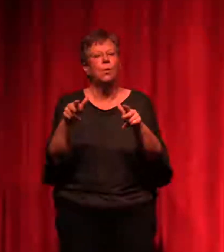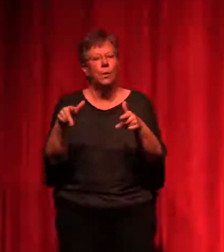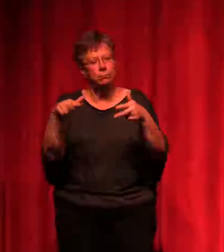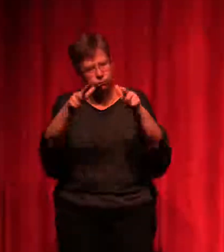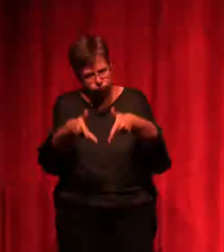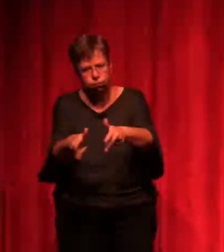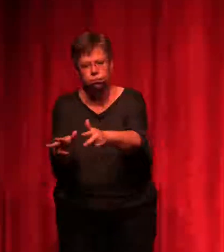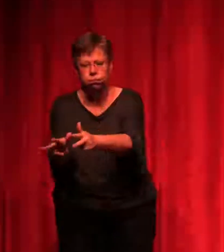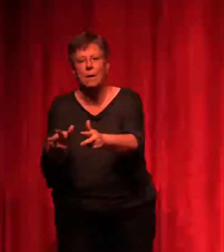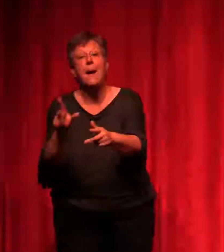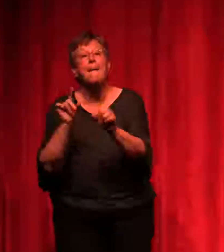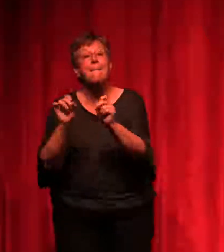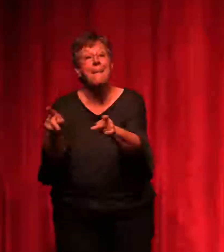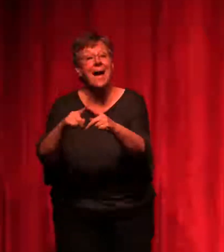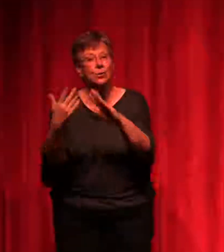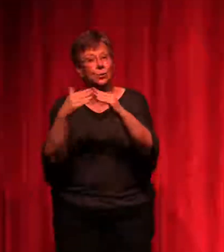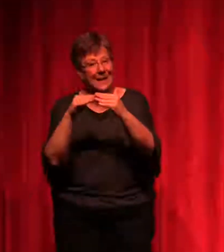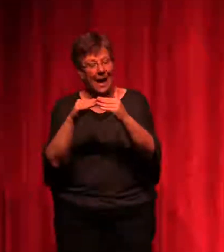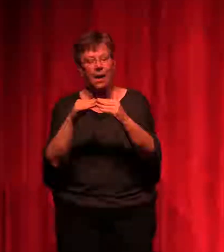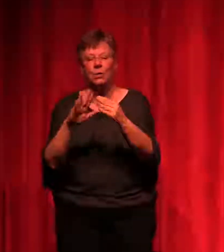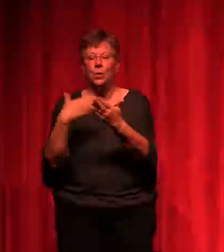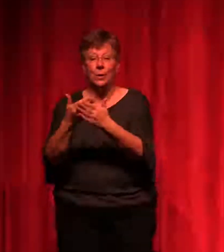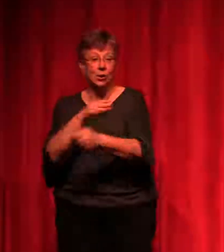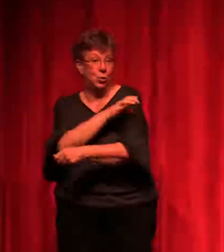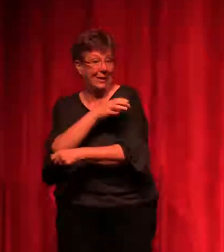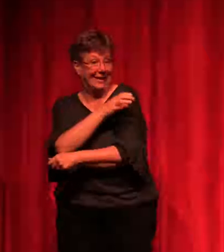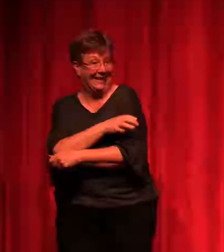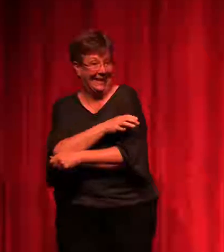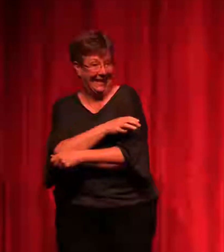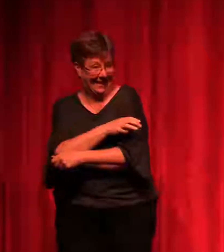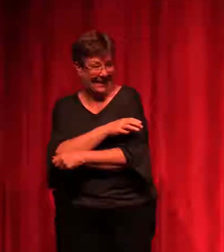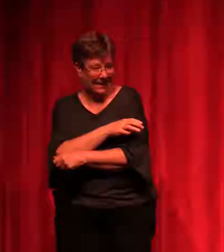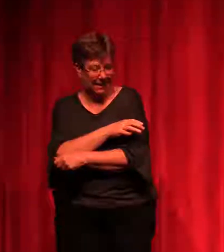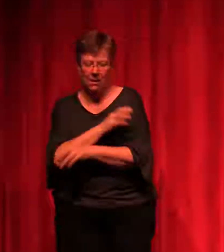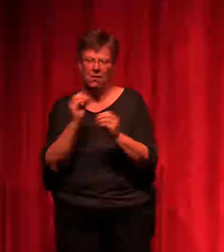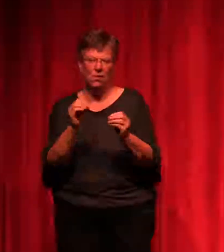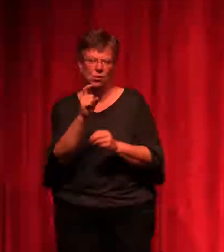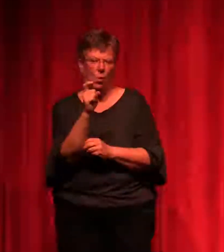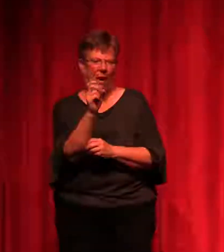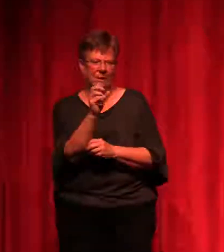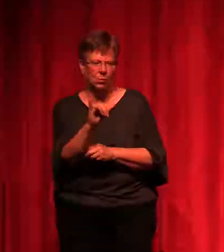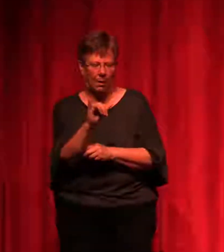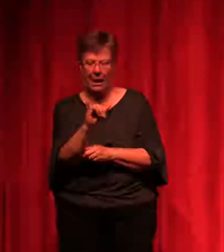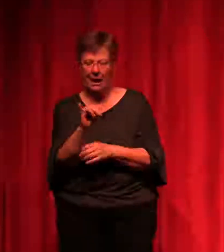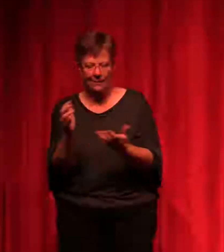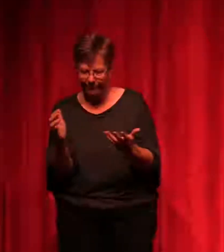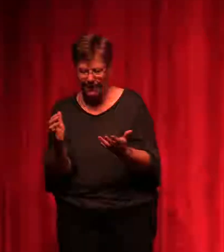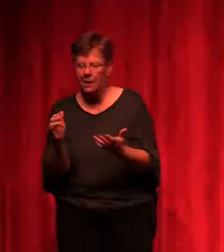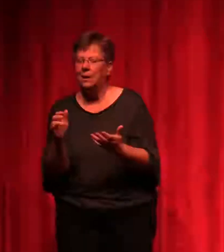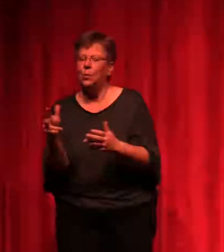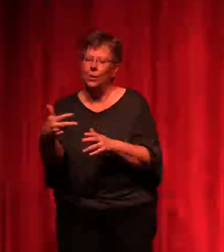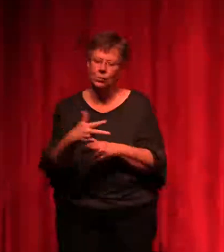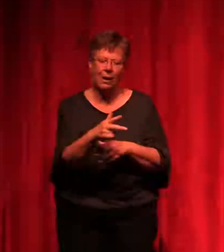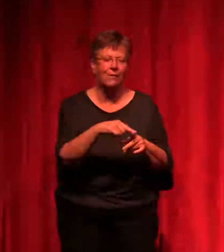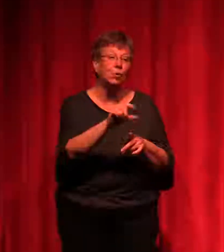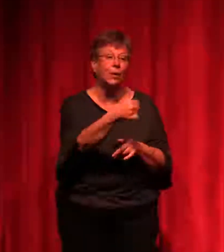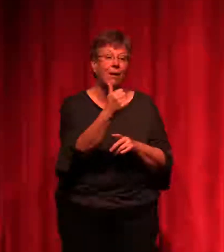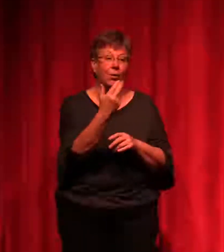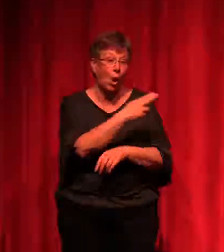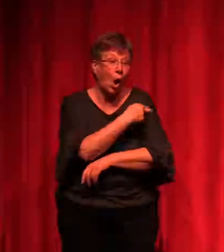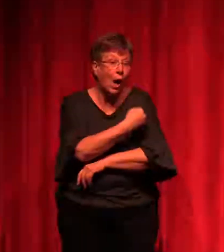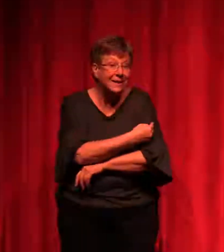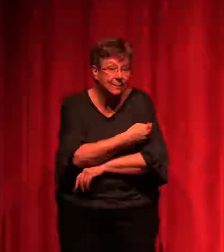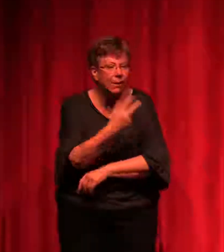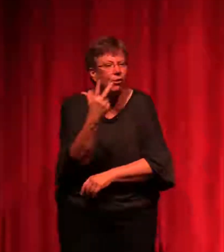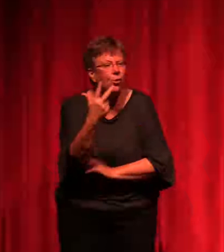town. We get to a clinic. There's no x-ray, so he goes to another hospital 3.5 hours